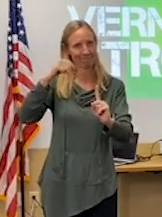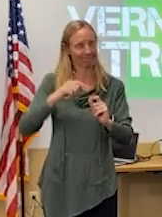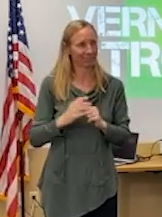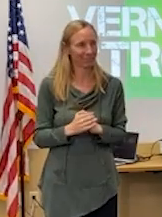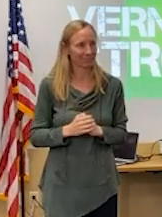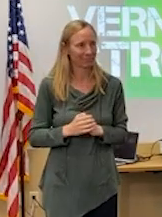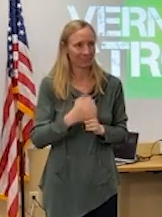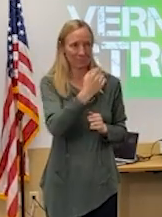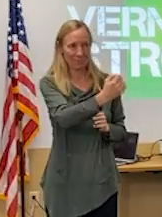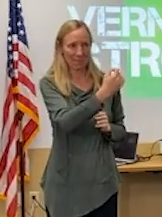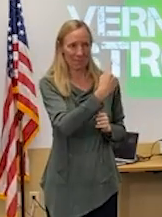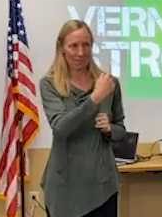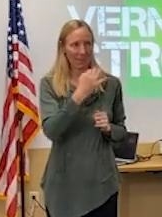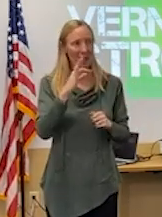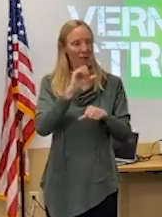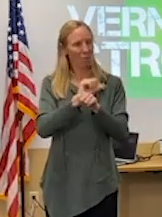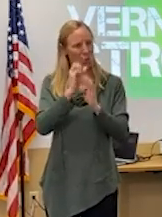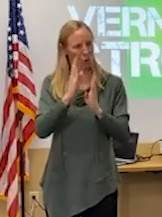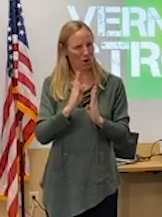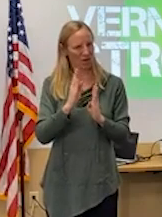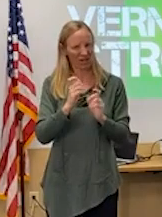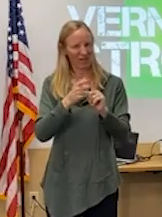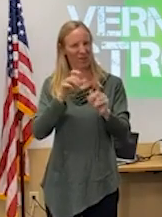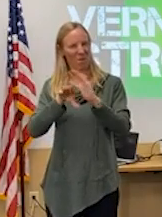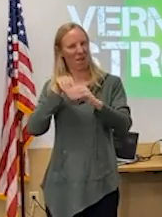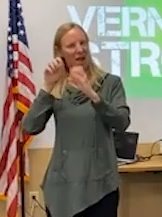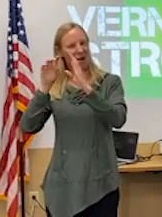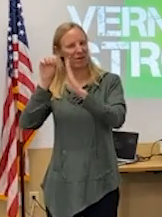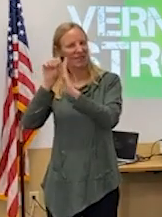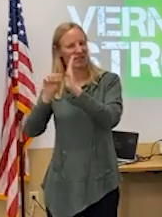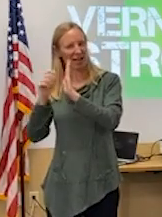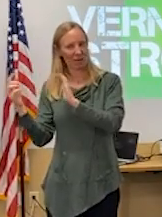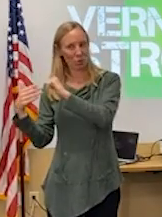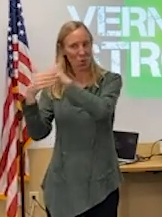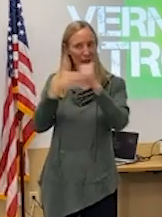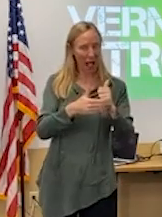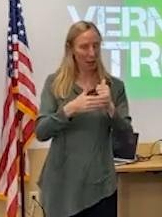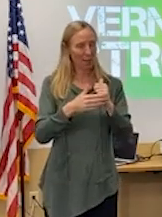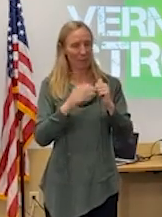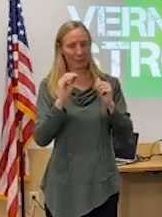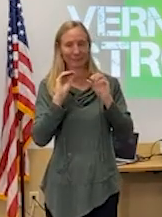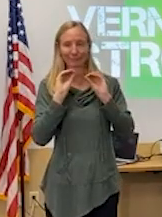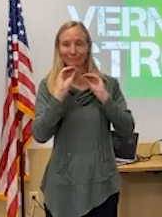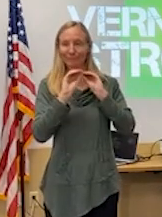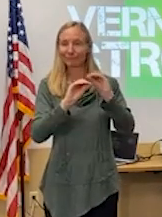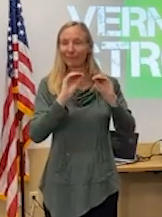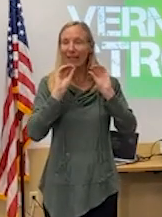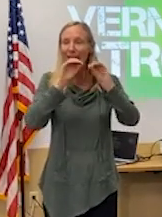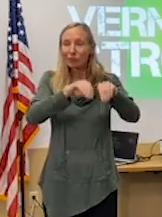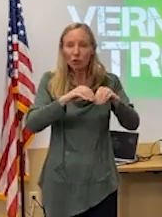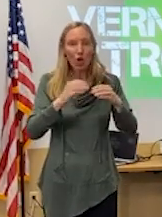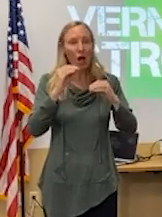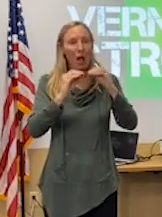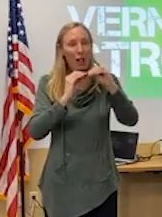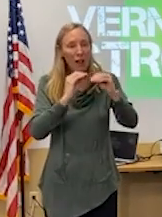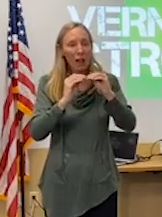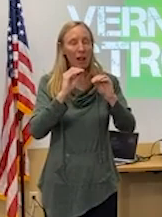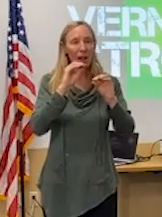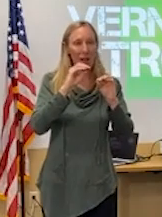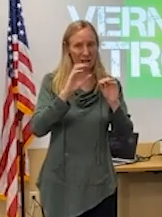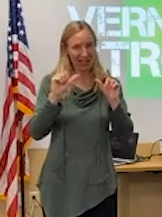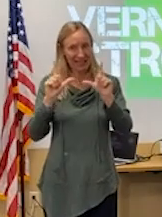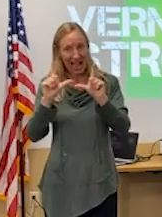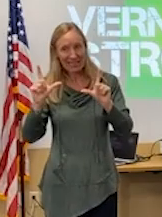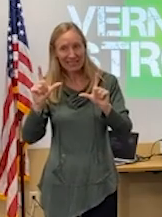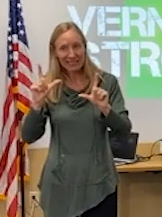If workers were to come in from out of state to help install these various things, are there licensing